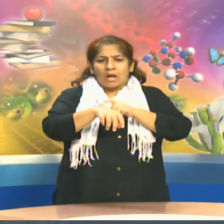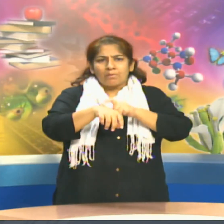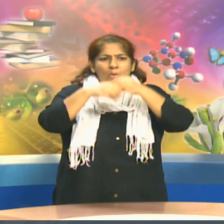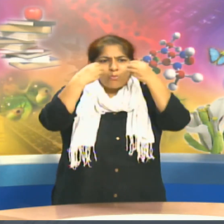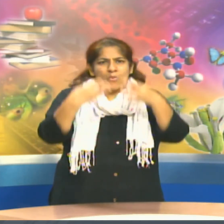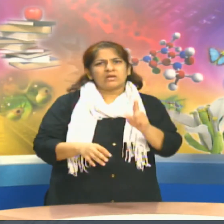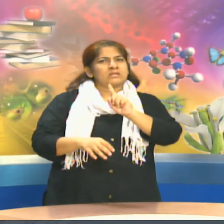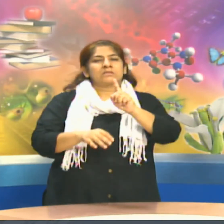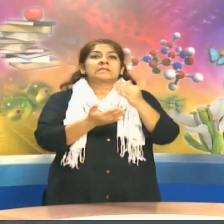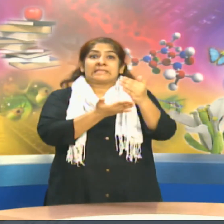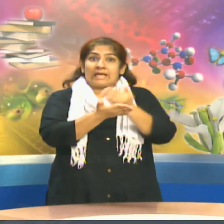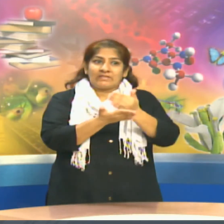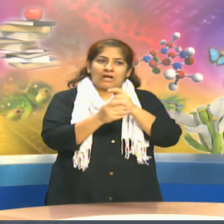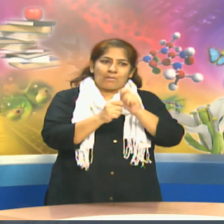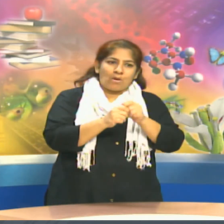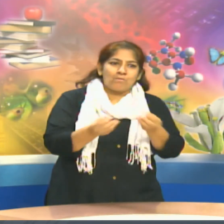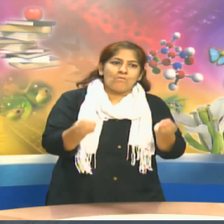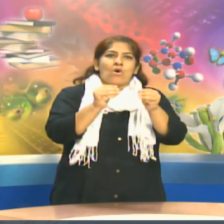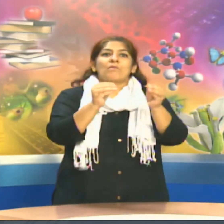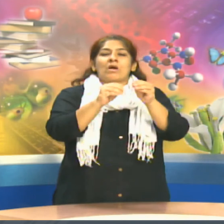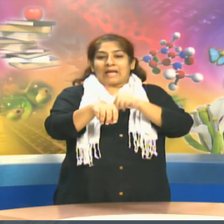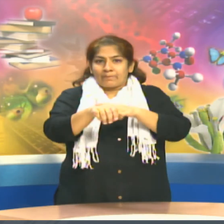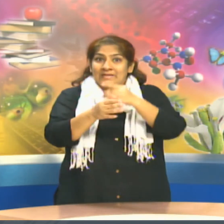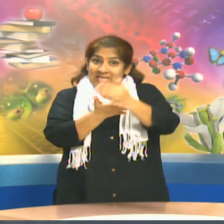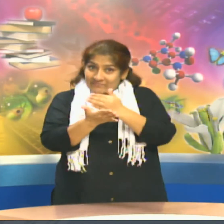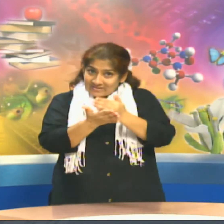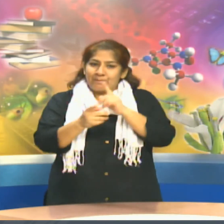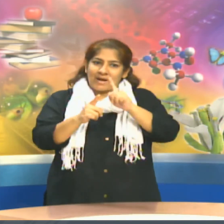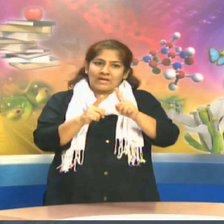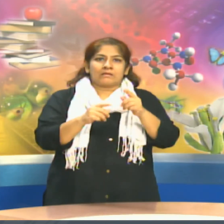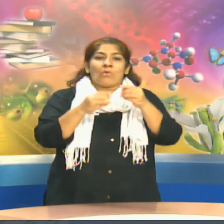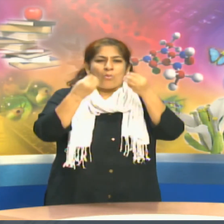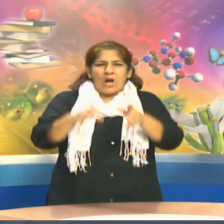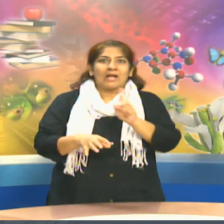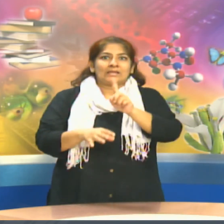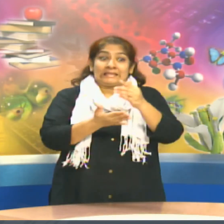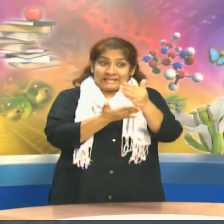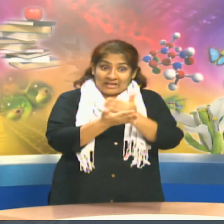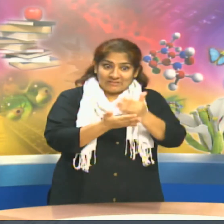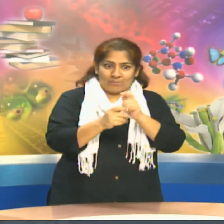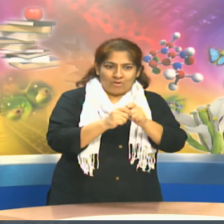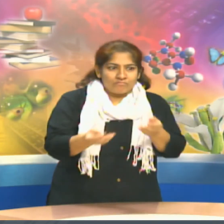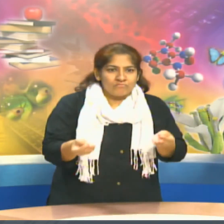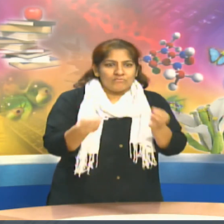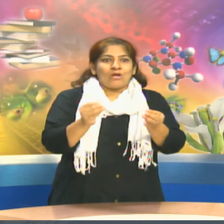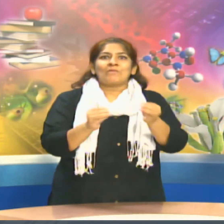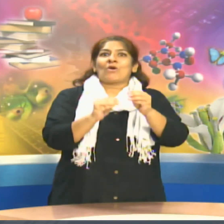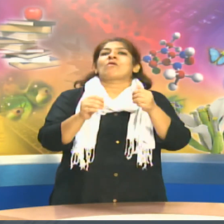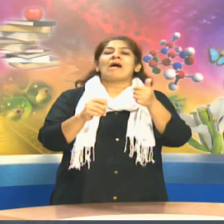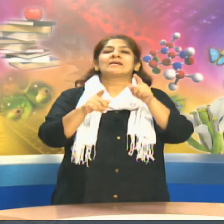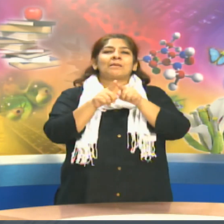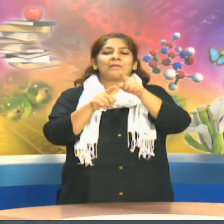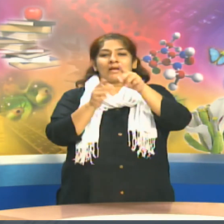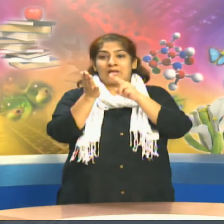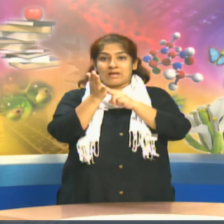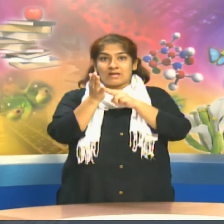utilizing our resources in an optimum way, so it should not go waste. We